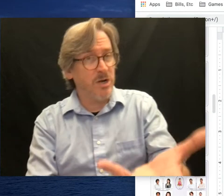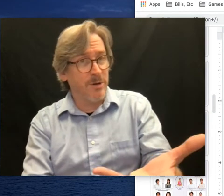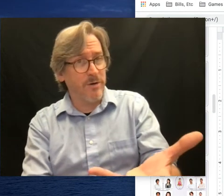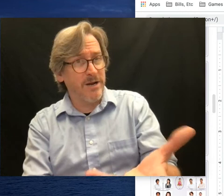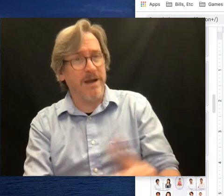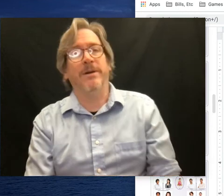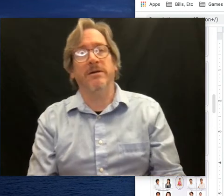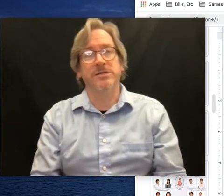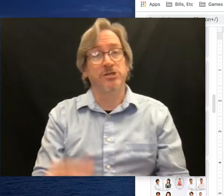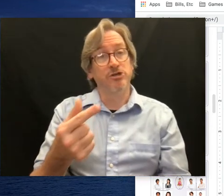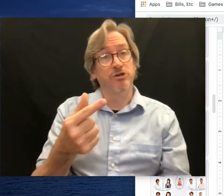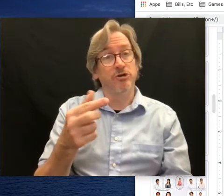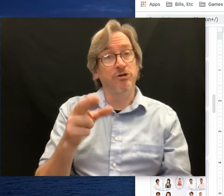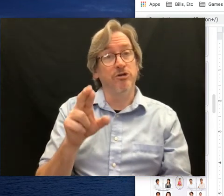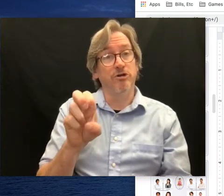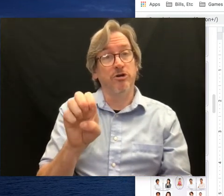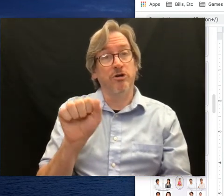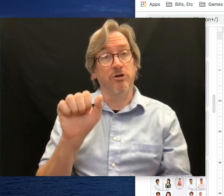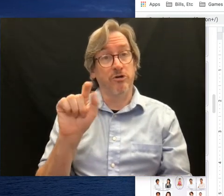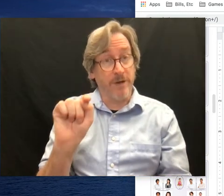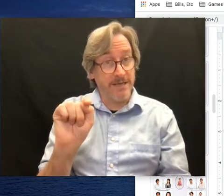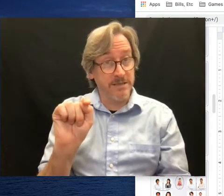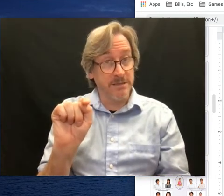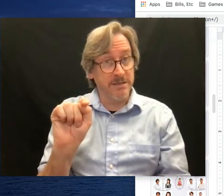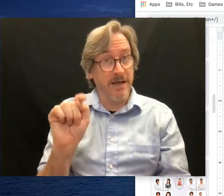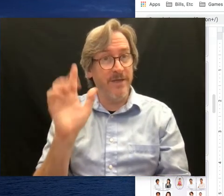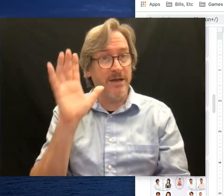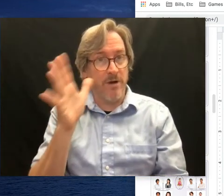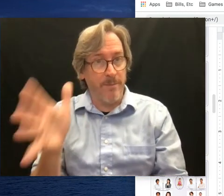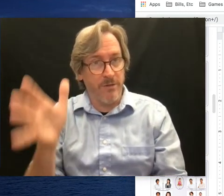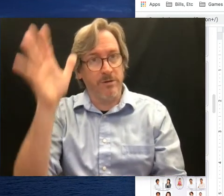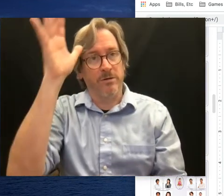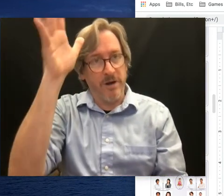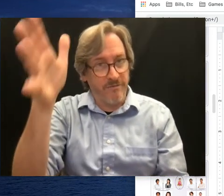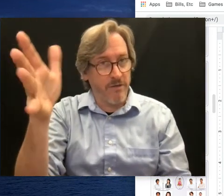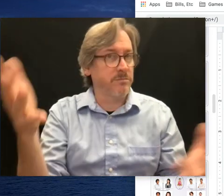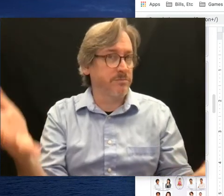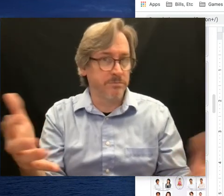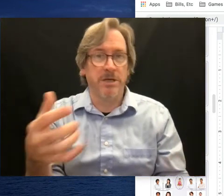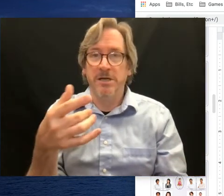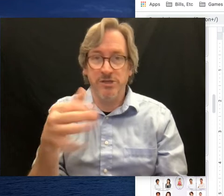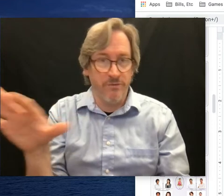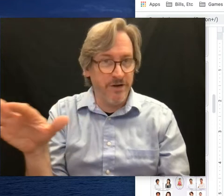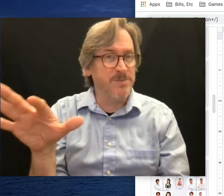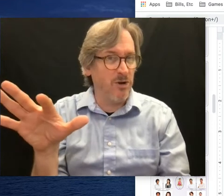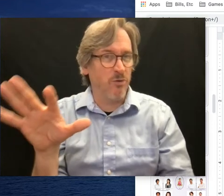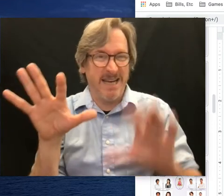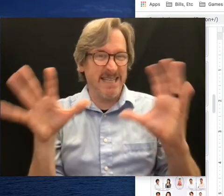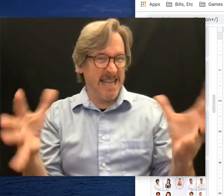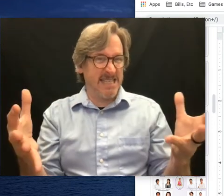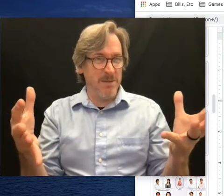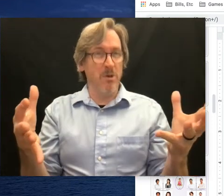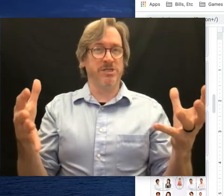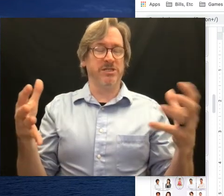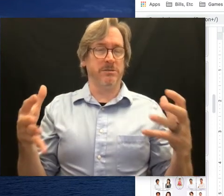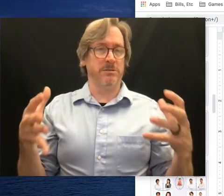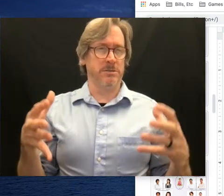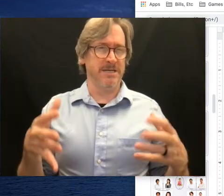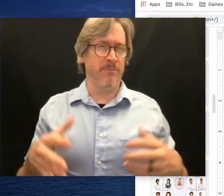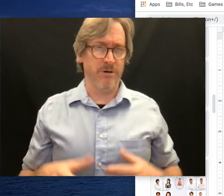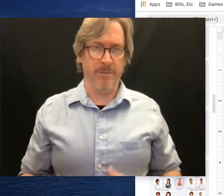Let's talk about great grandparents. Great, and then grandmother, grandfather. So fingerspell great. That's the